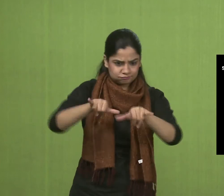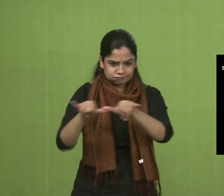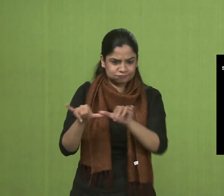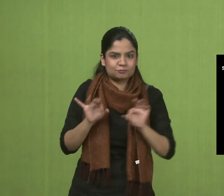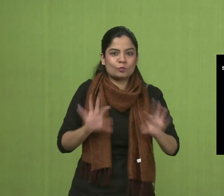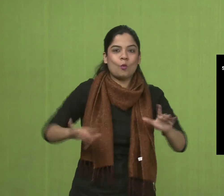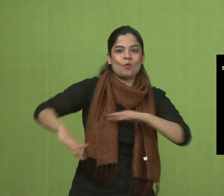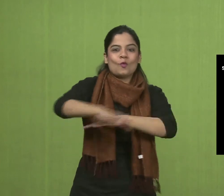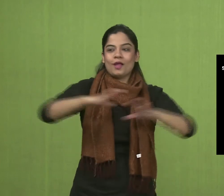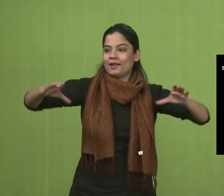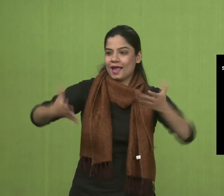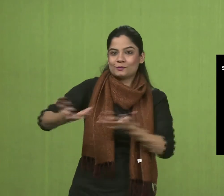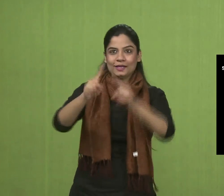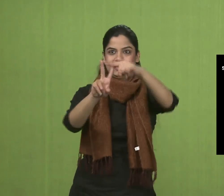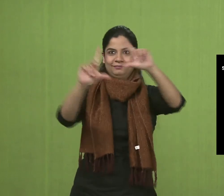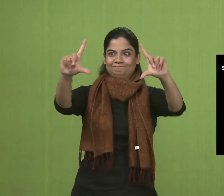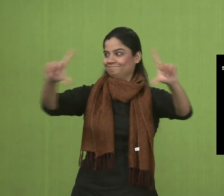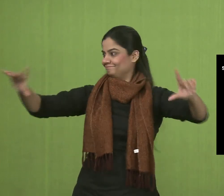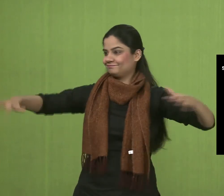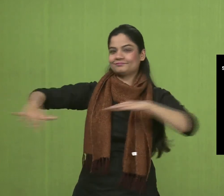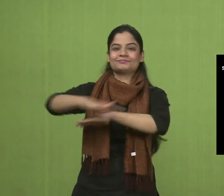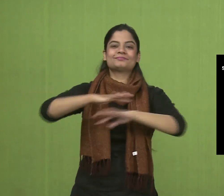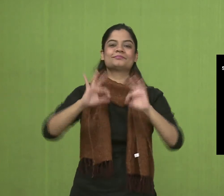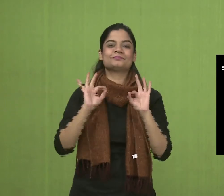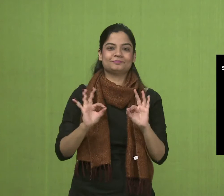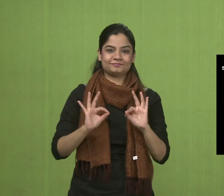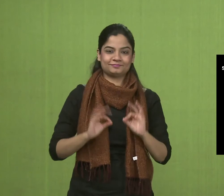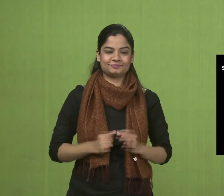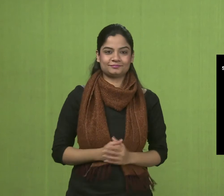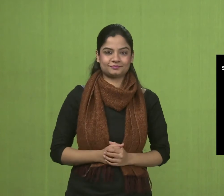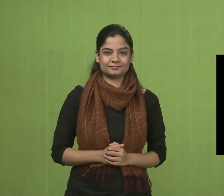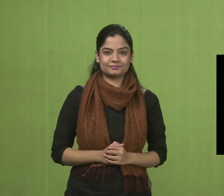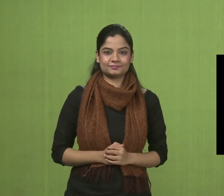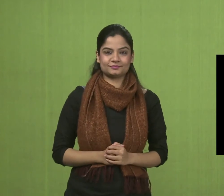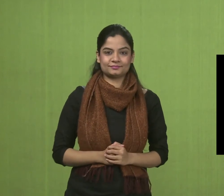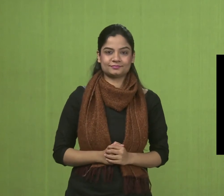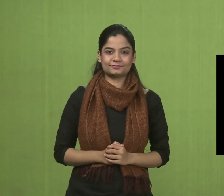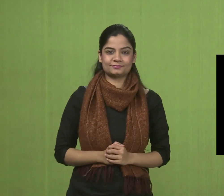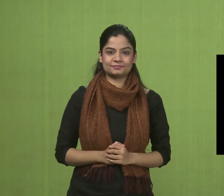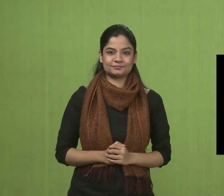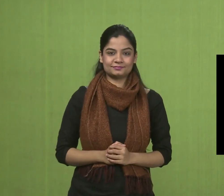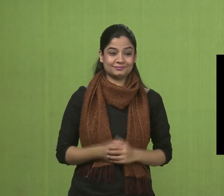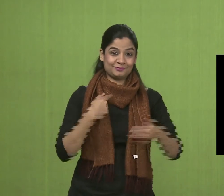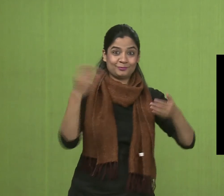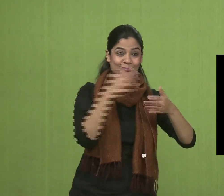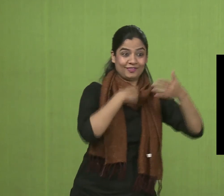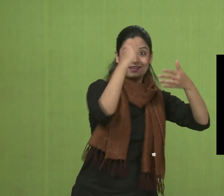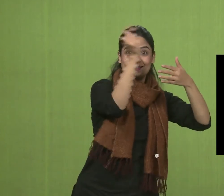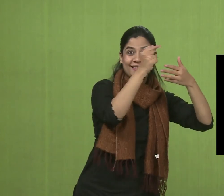or around. I have discussed with you different kinds of areas